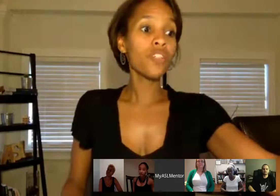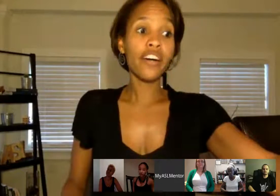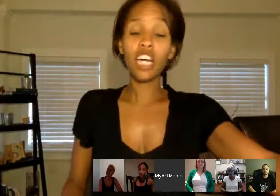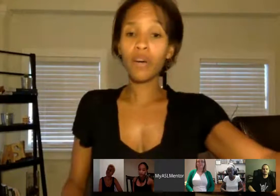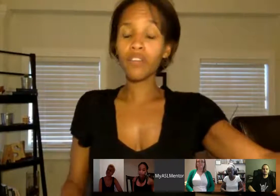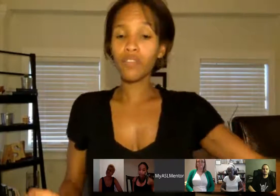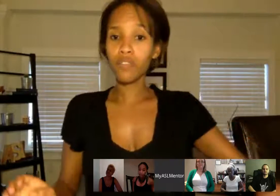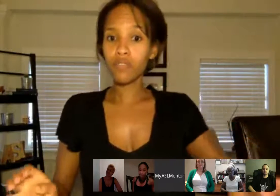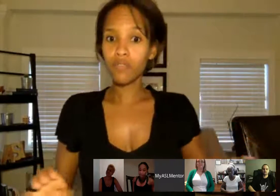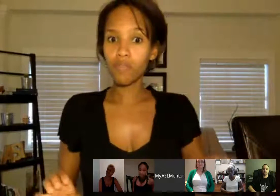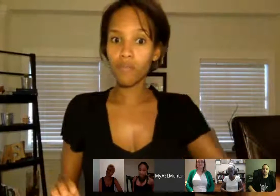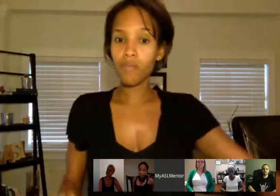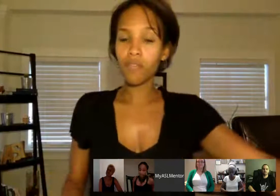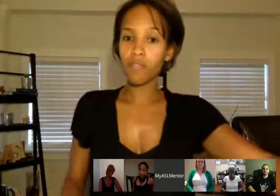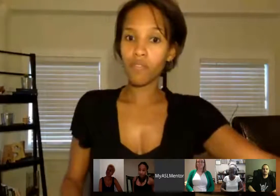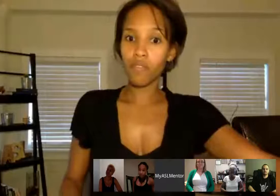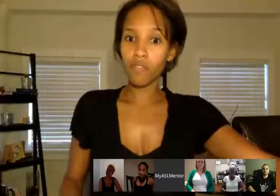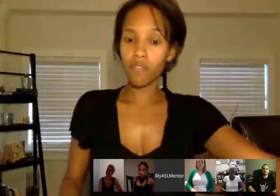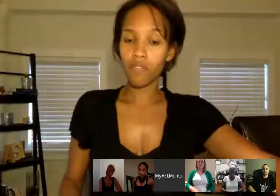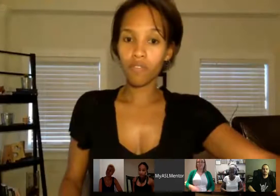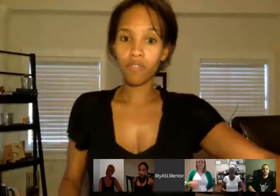What are we talking about?